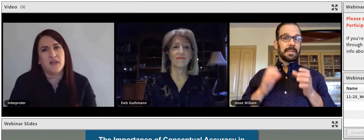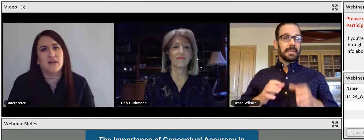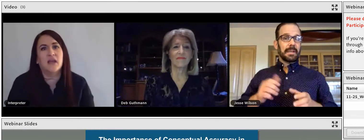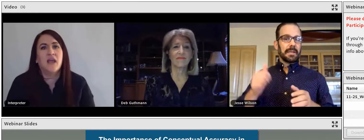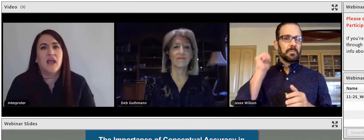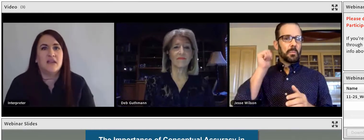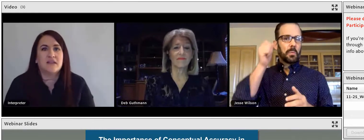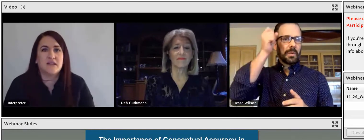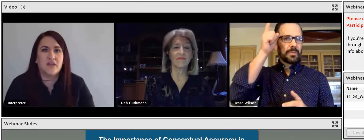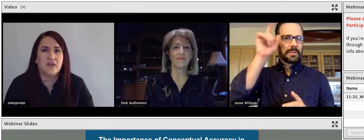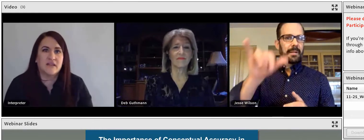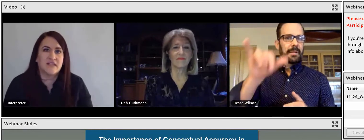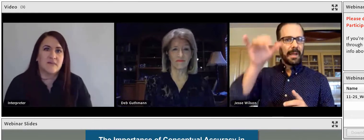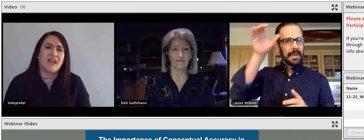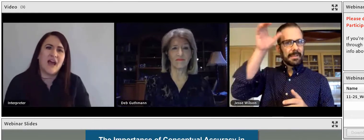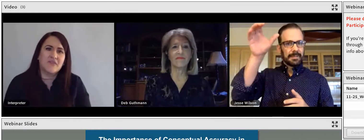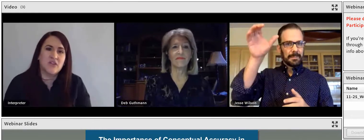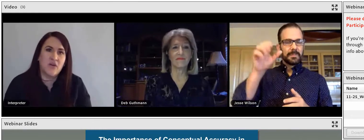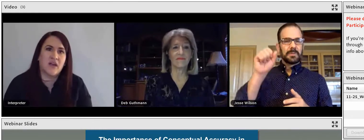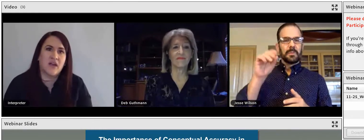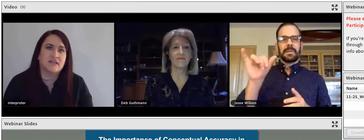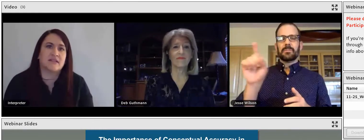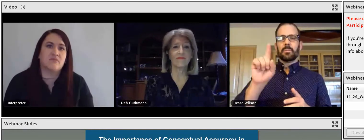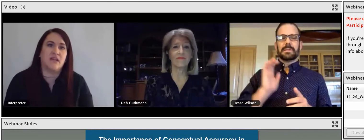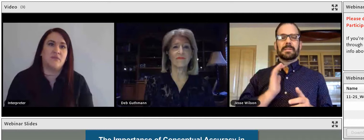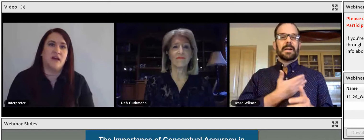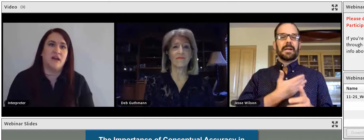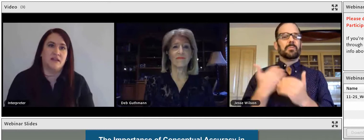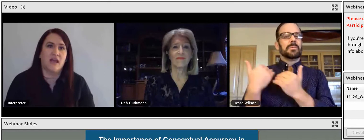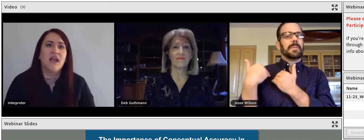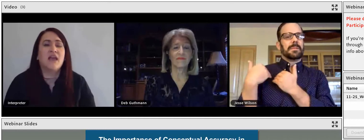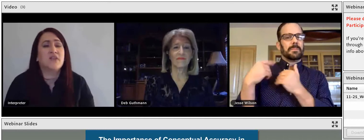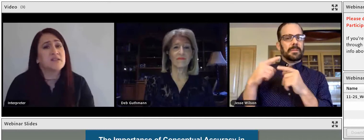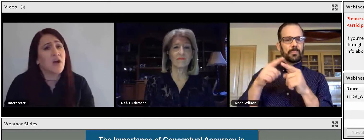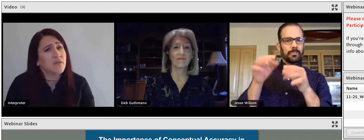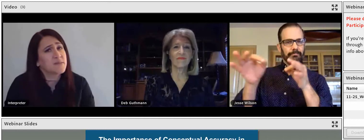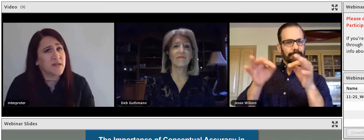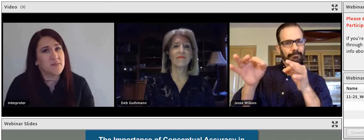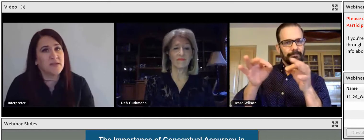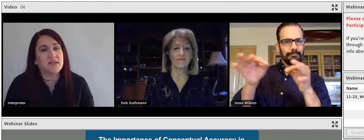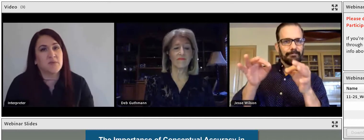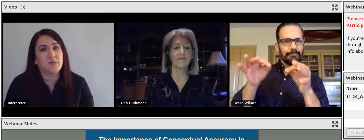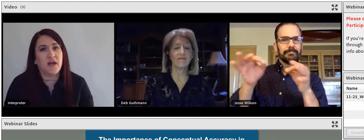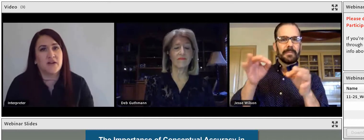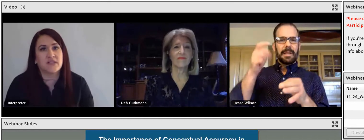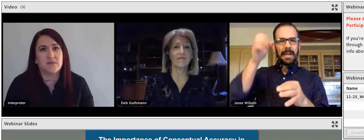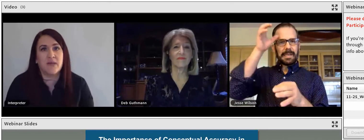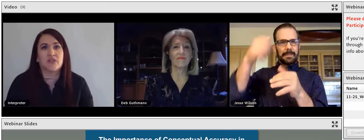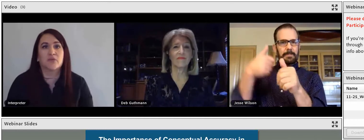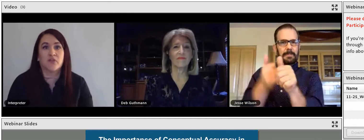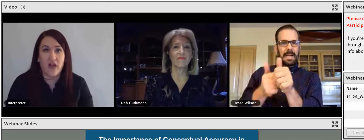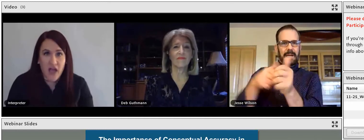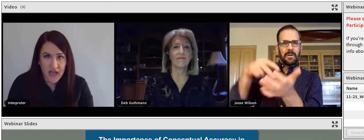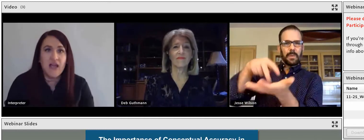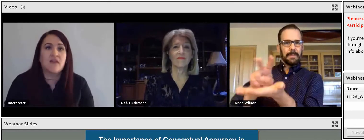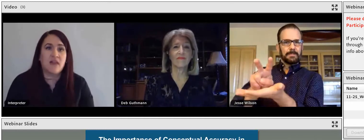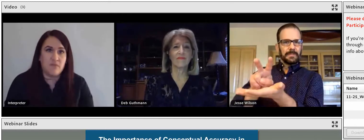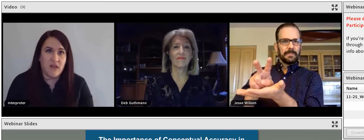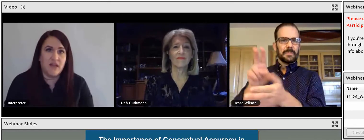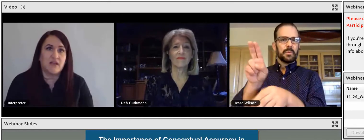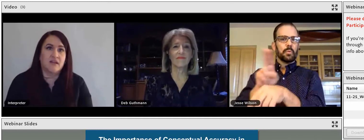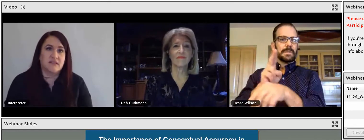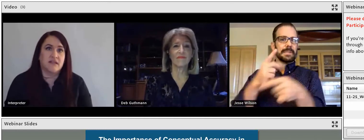relapse truly mean and these other concepts. They have to know the context and meaning behind that. And that's our responsibility as providers to be able to